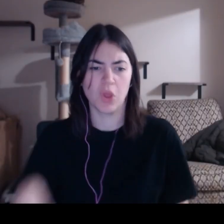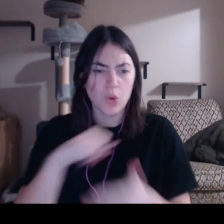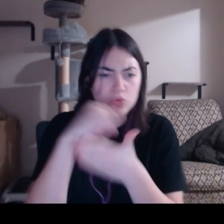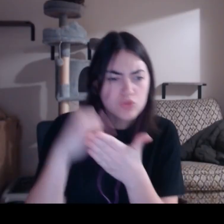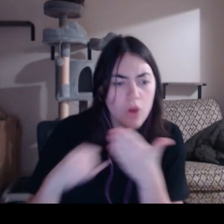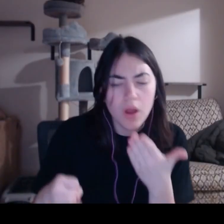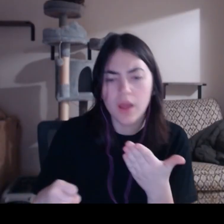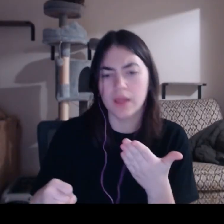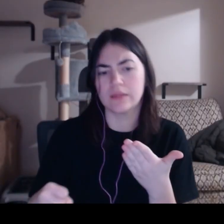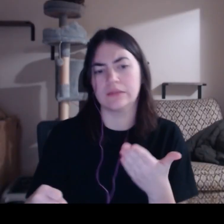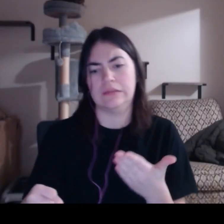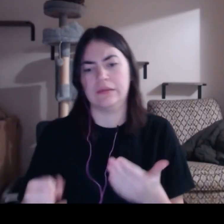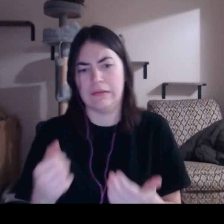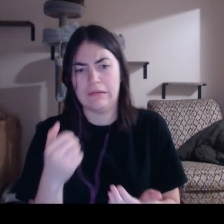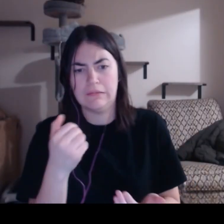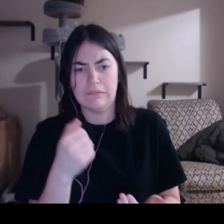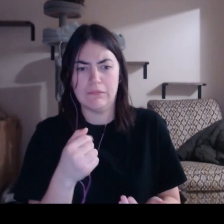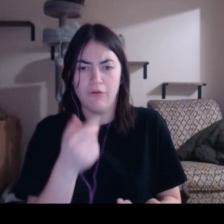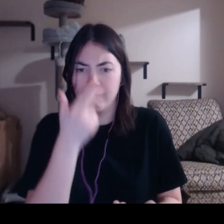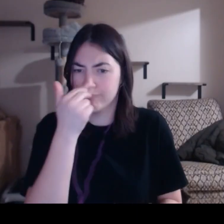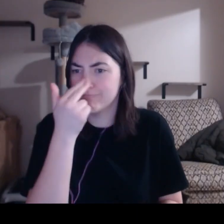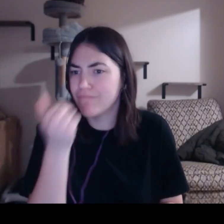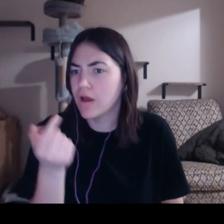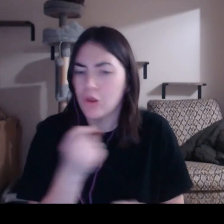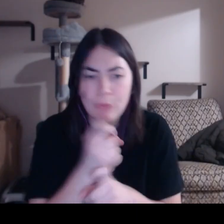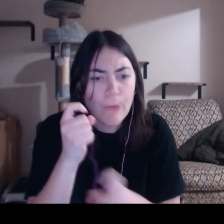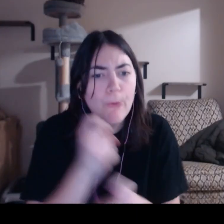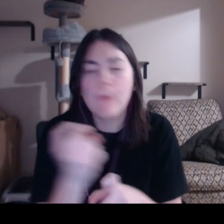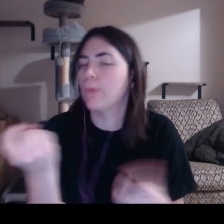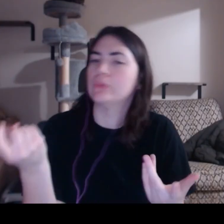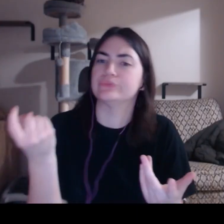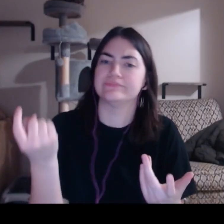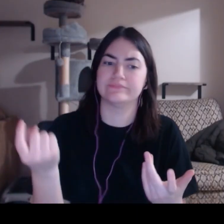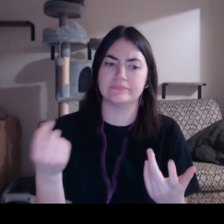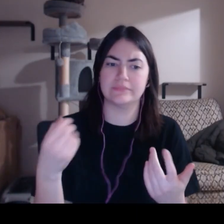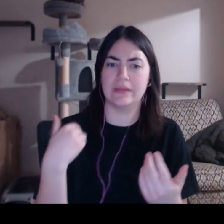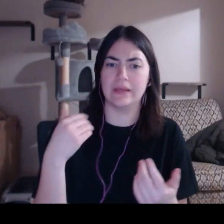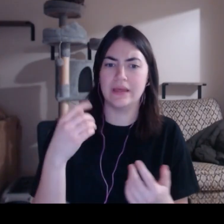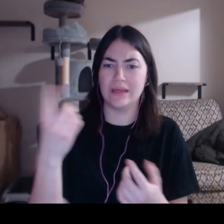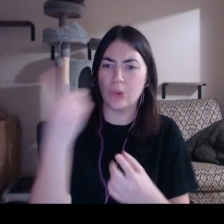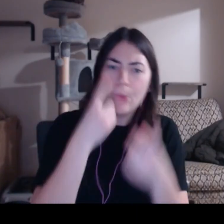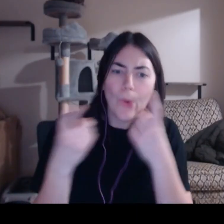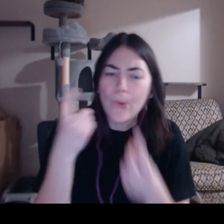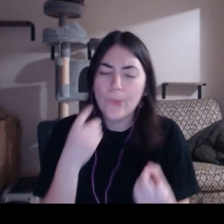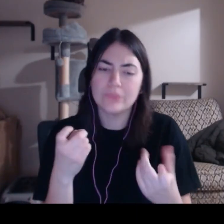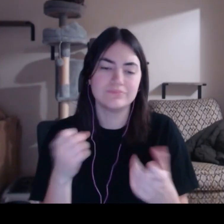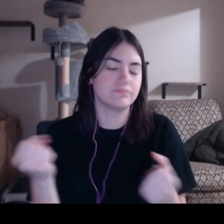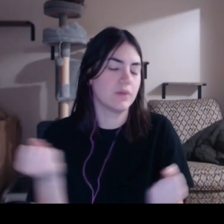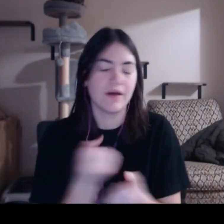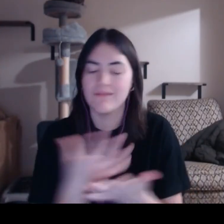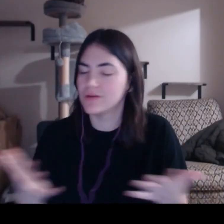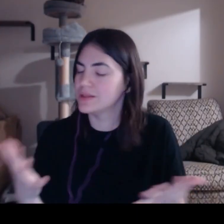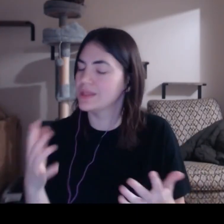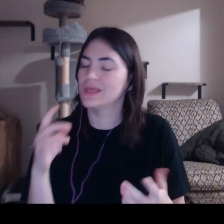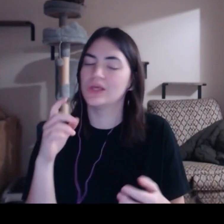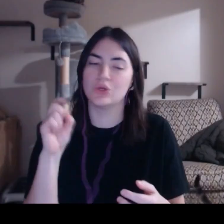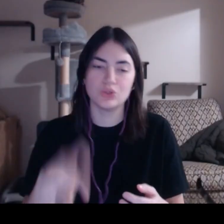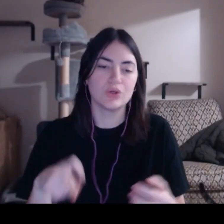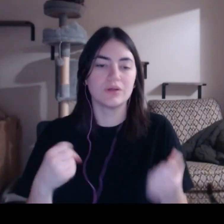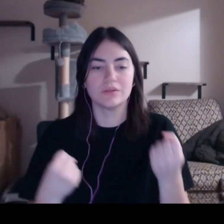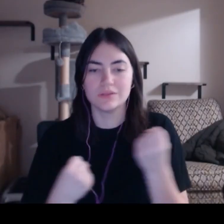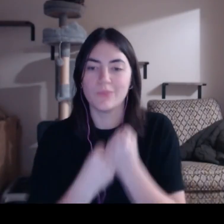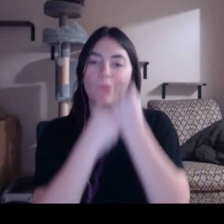getting people to do activities, asking questions. Everything is about supporting the learning of your group. There's nothing else that's